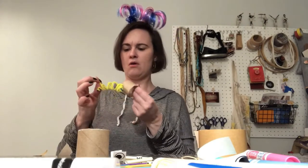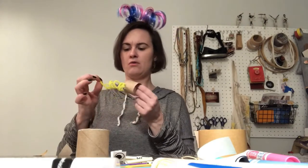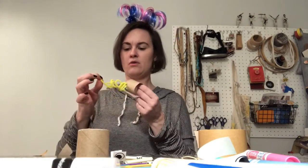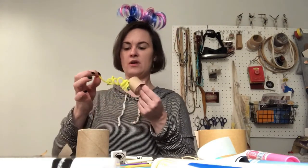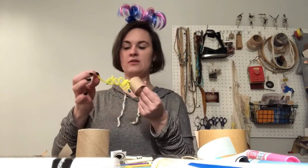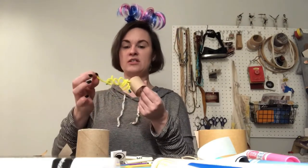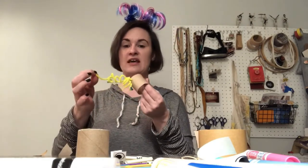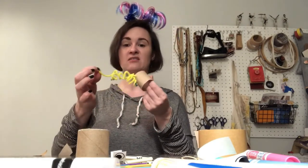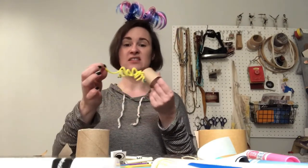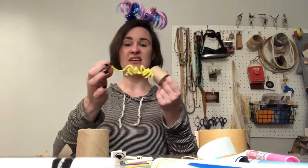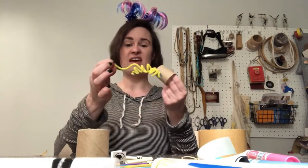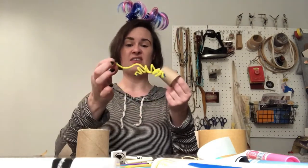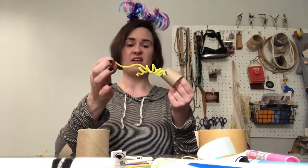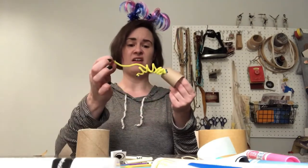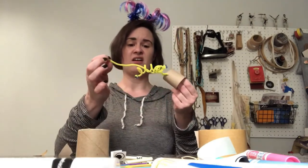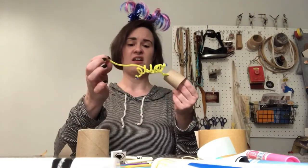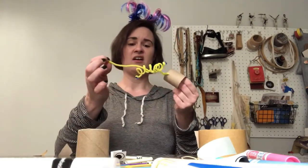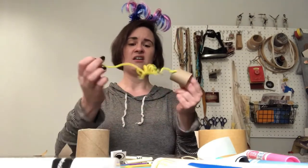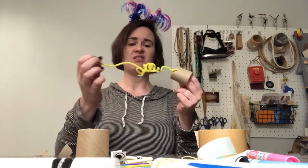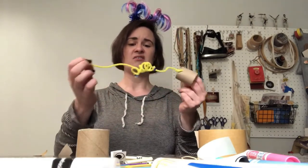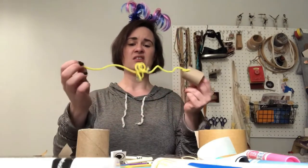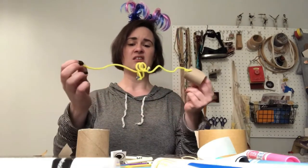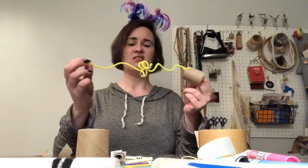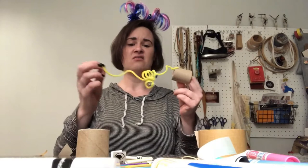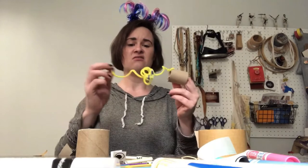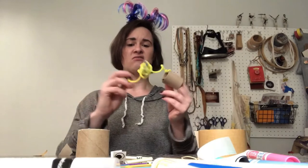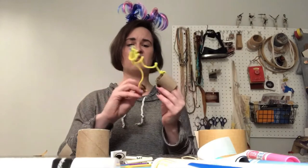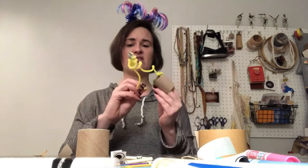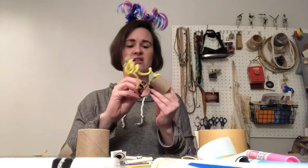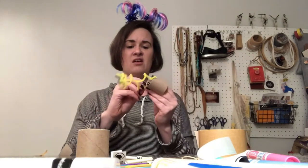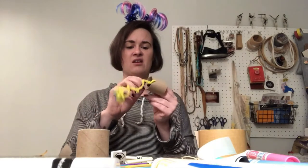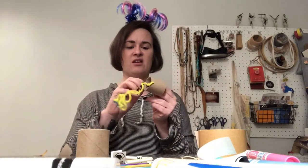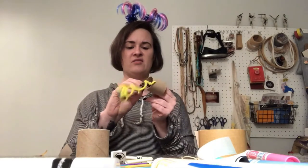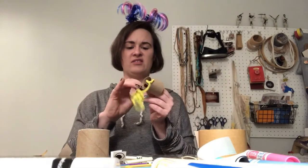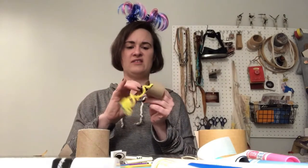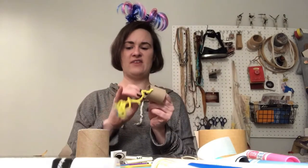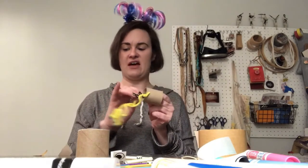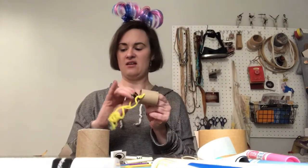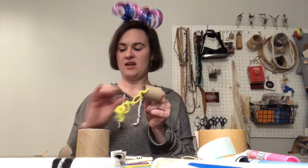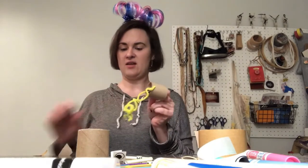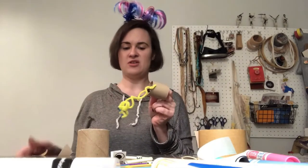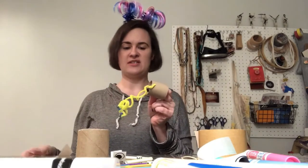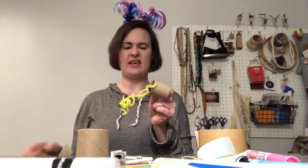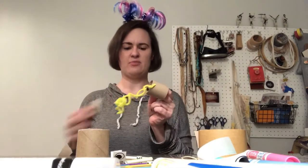Oh no, now they're tangled together. Oh no. I'm gonna leave that and I'm gonna tape